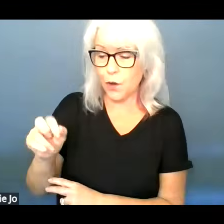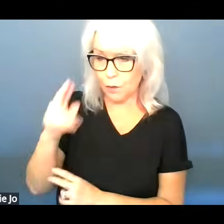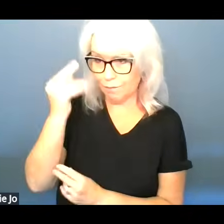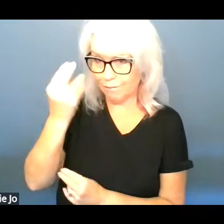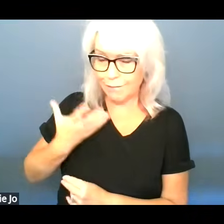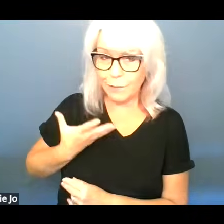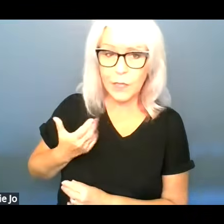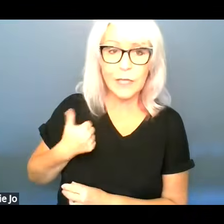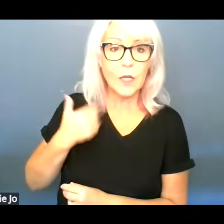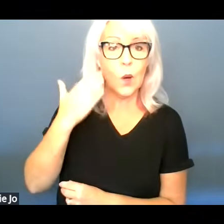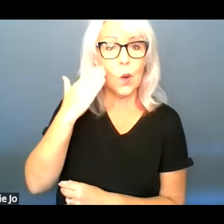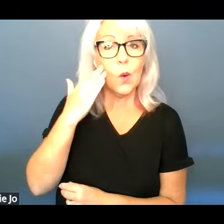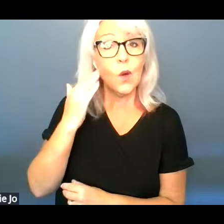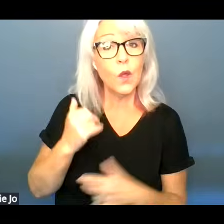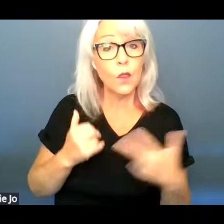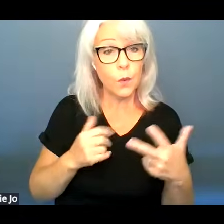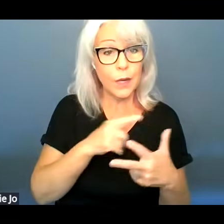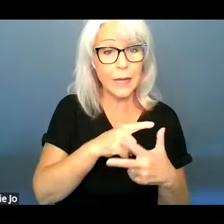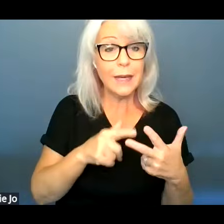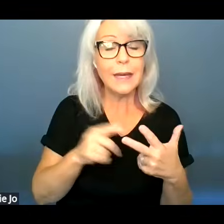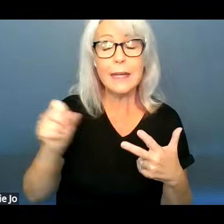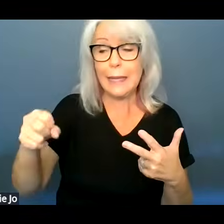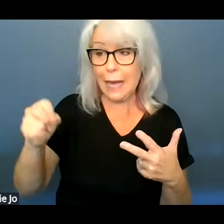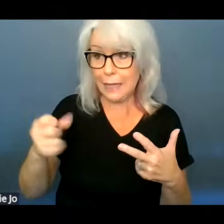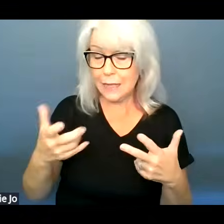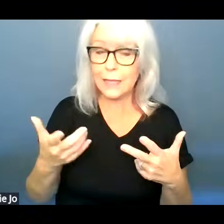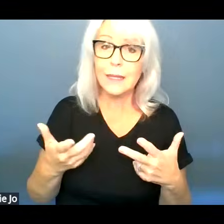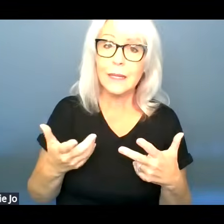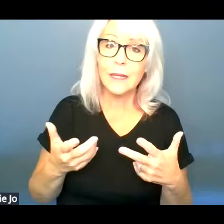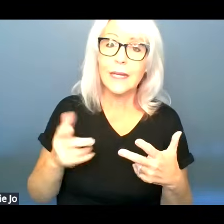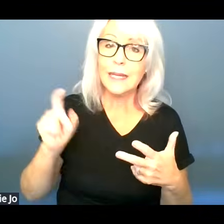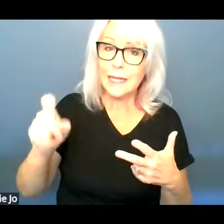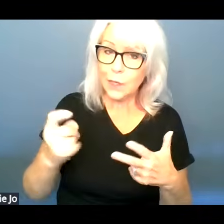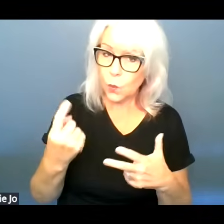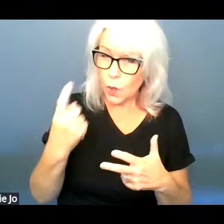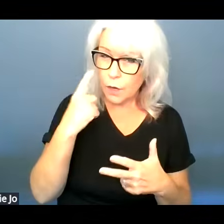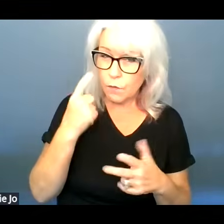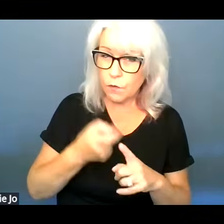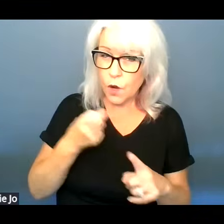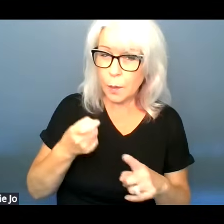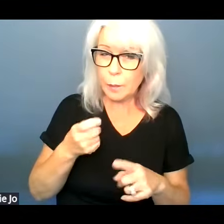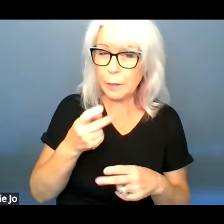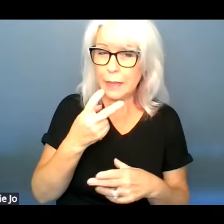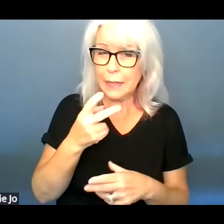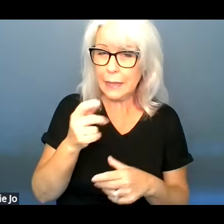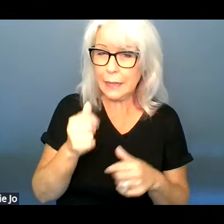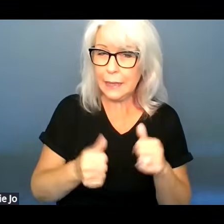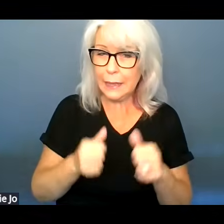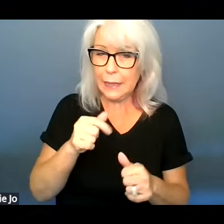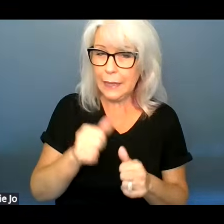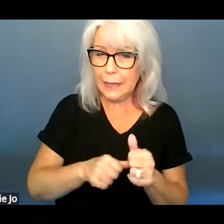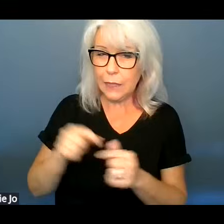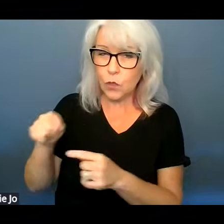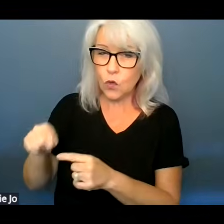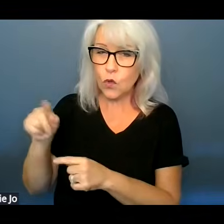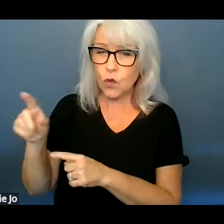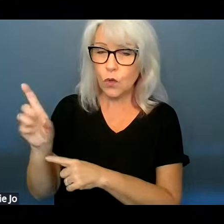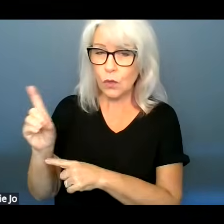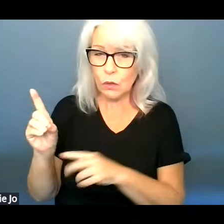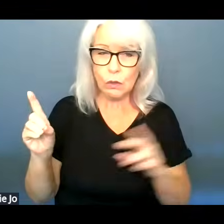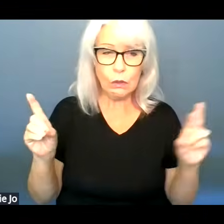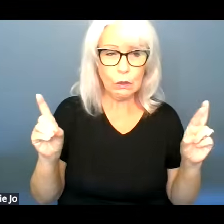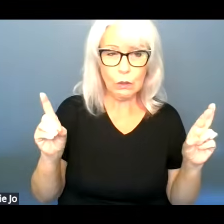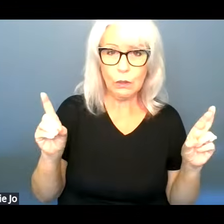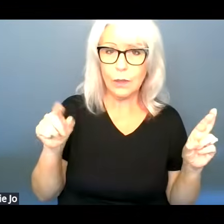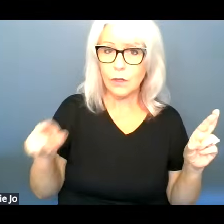you here, it could have passed with 2, but it would need 1 from each party. And so because both of the yeses were from the Democratic side, it does